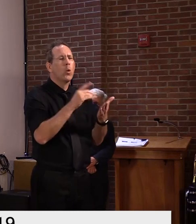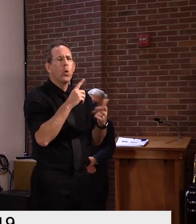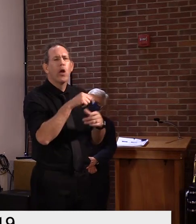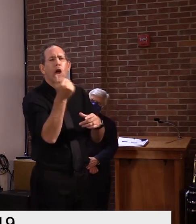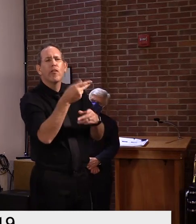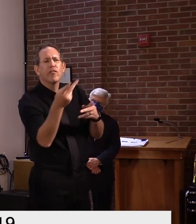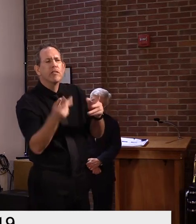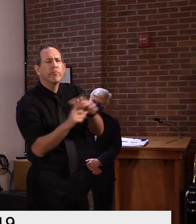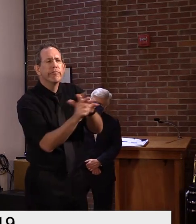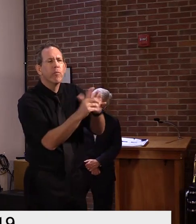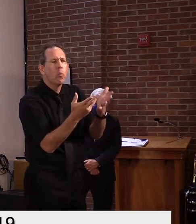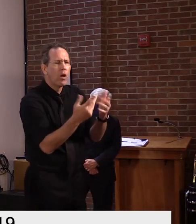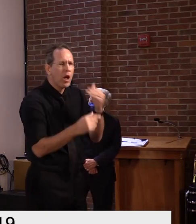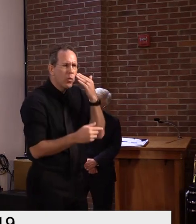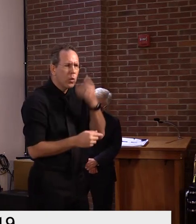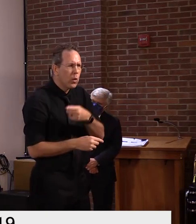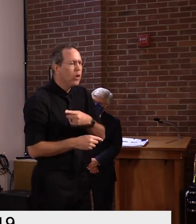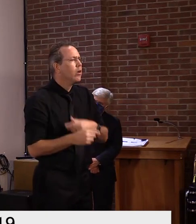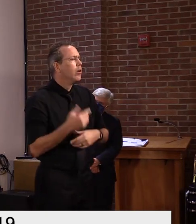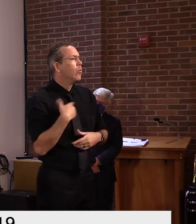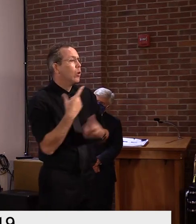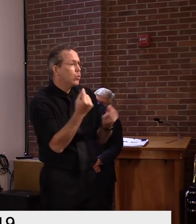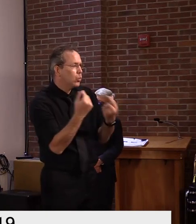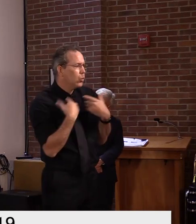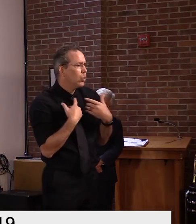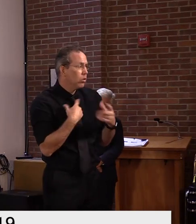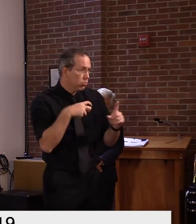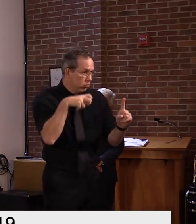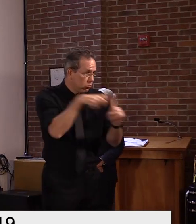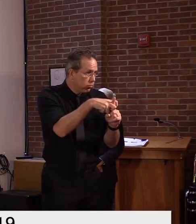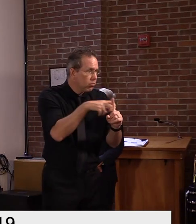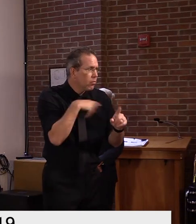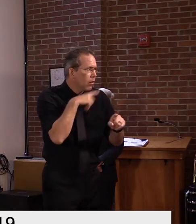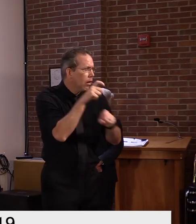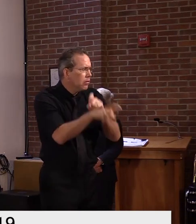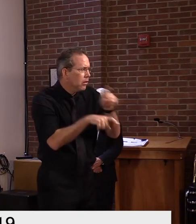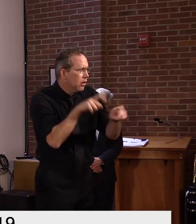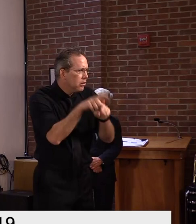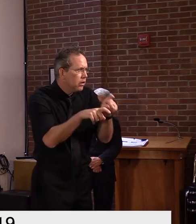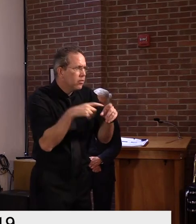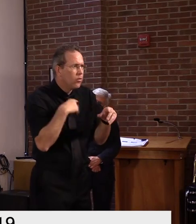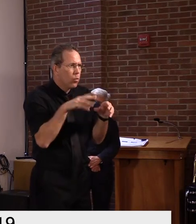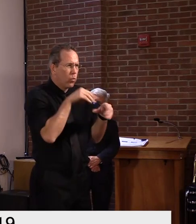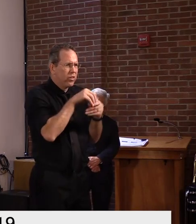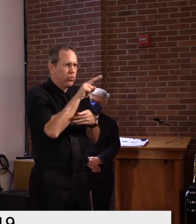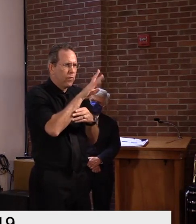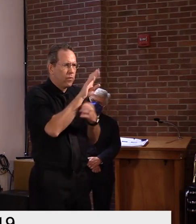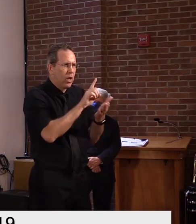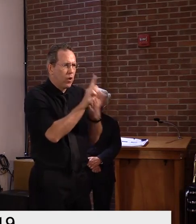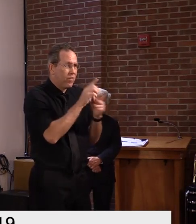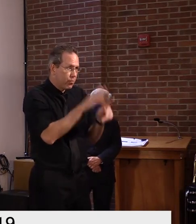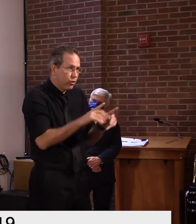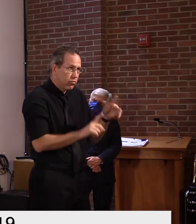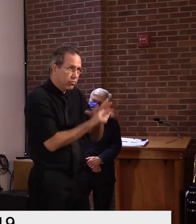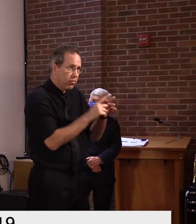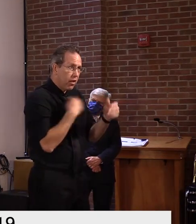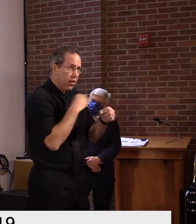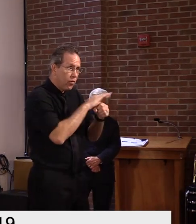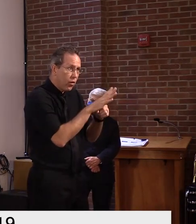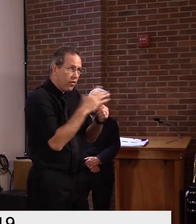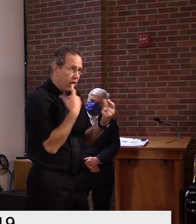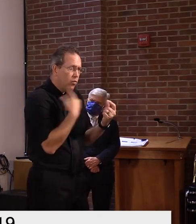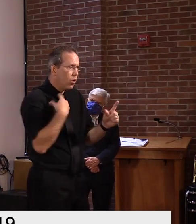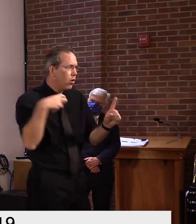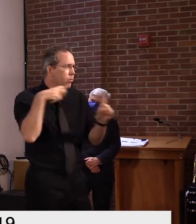within a 24-hour period by our contact tracing team. So that will clearly indicate if it's a college case